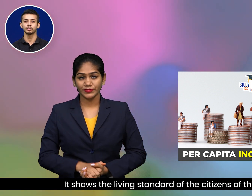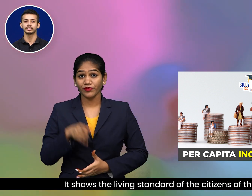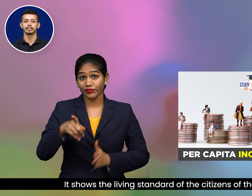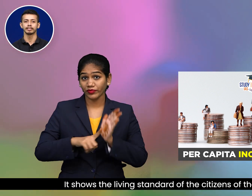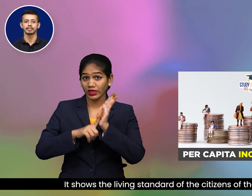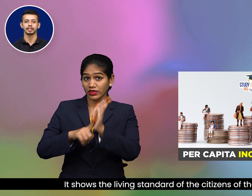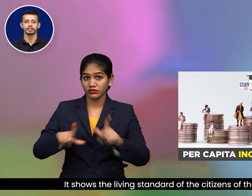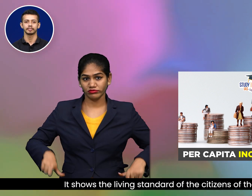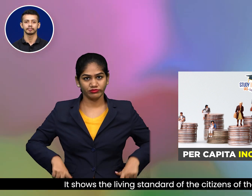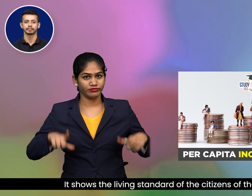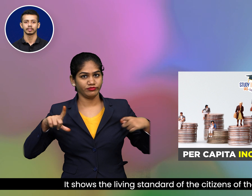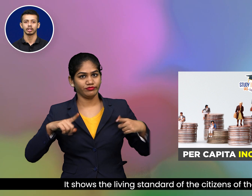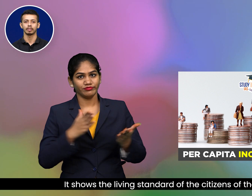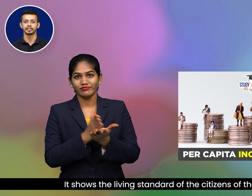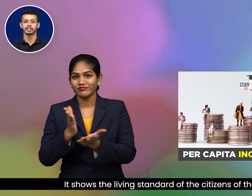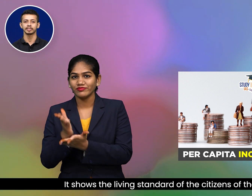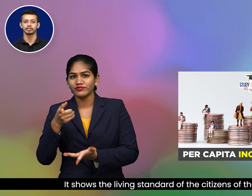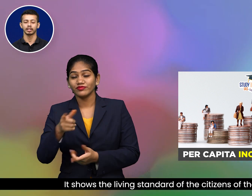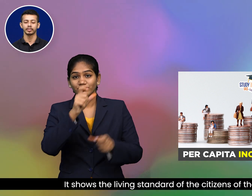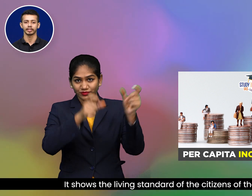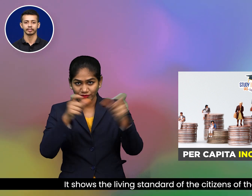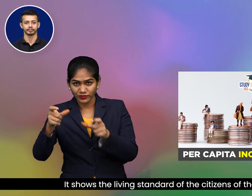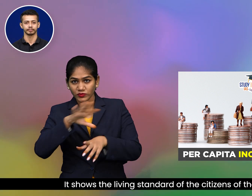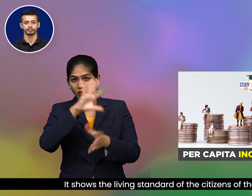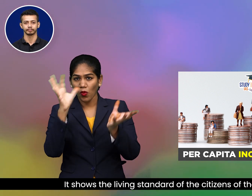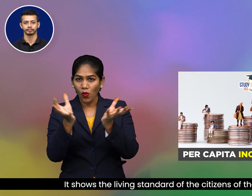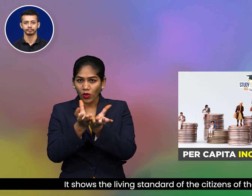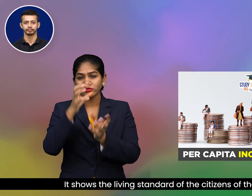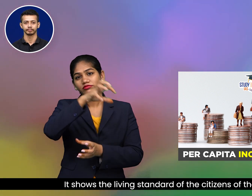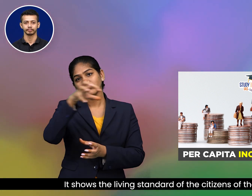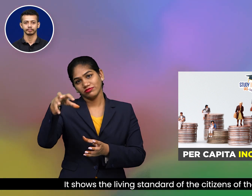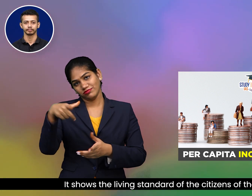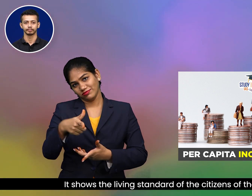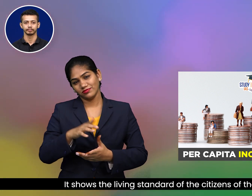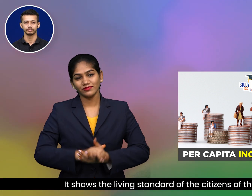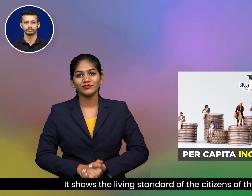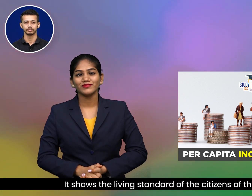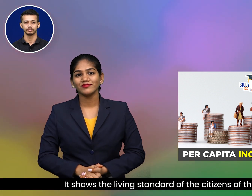It shows the living standard of the citizen of the country.